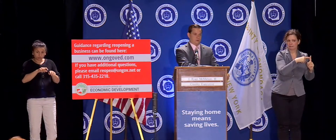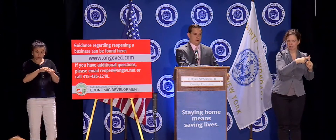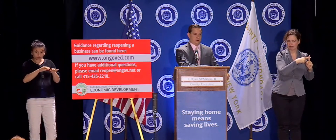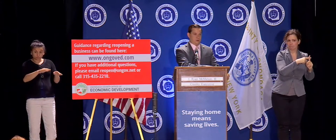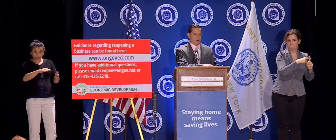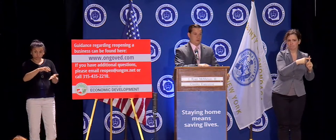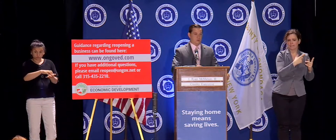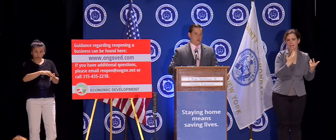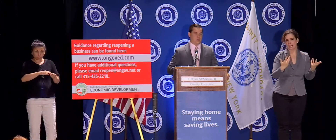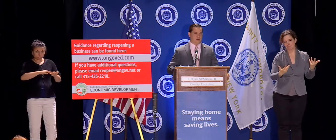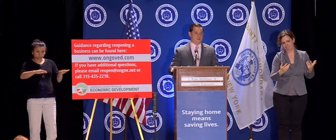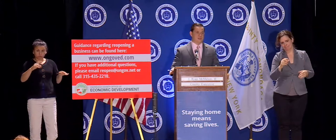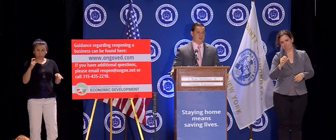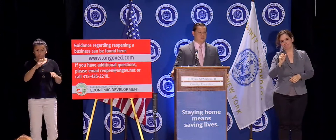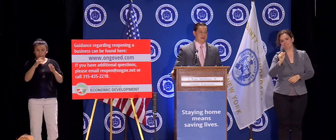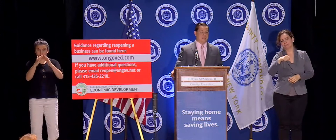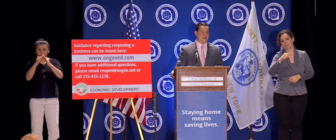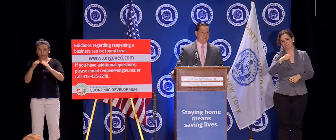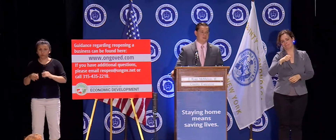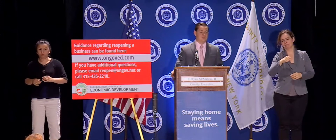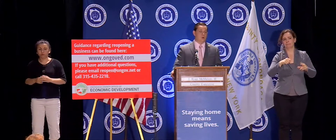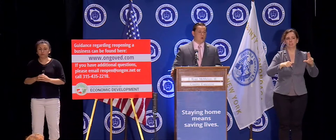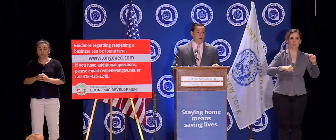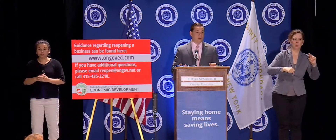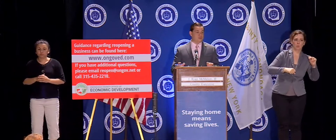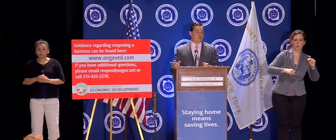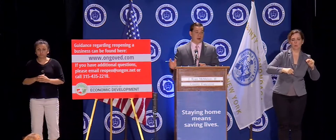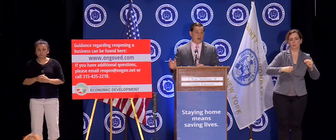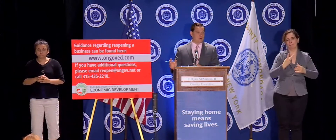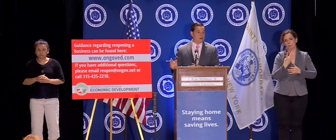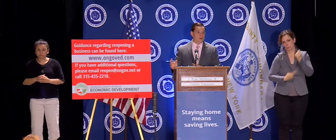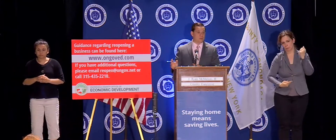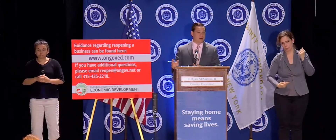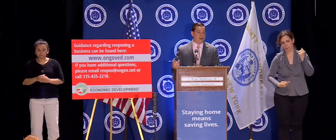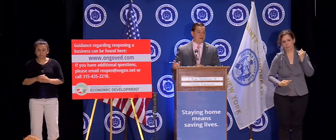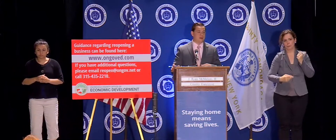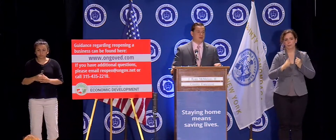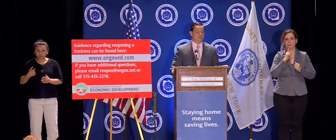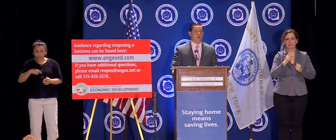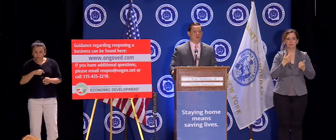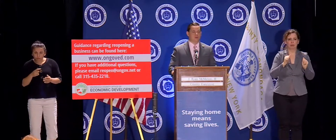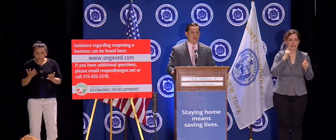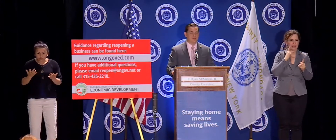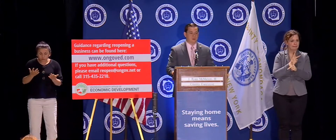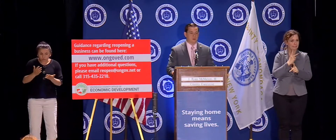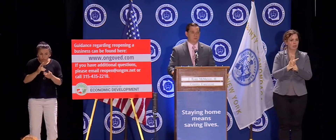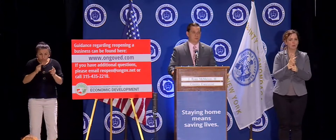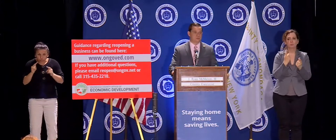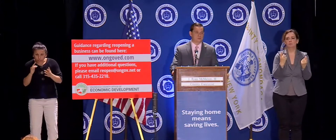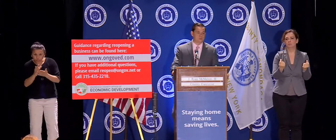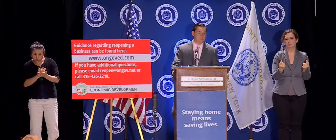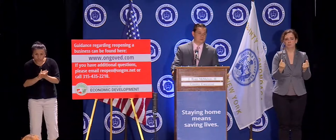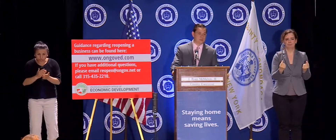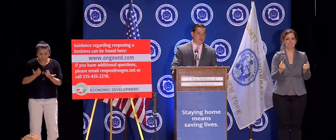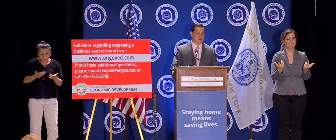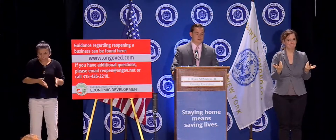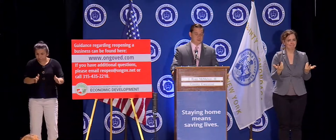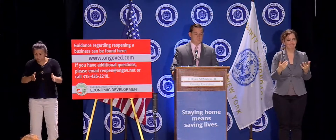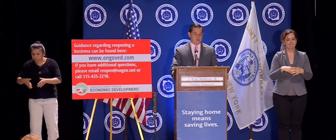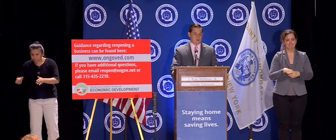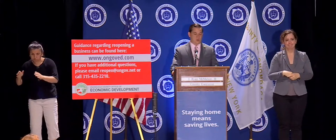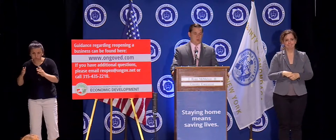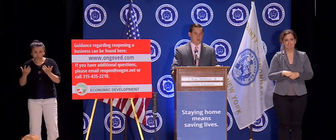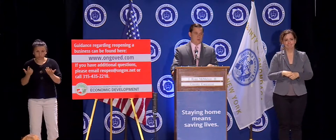them recovered related to the CDC guidance? Or let's figure out another plan. But what you can't do